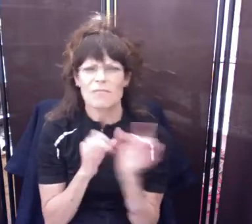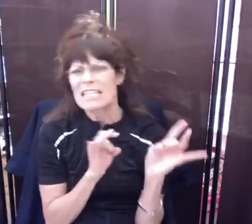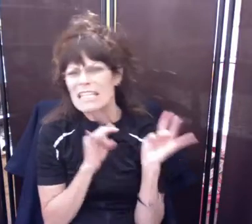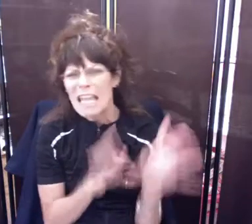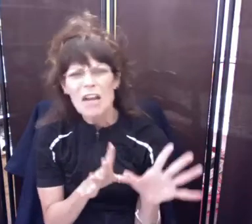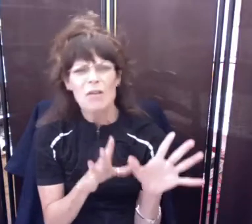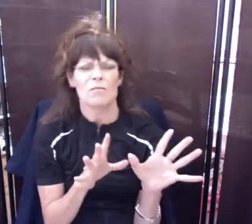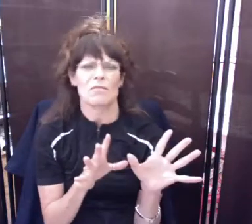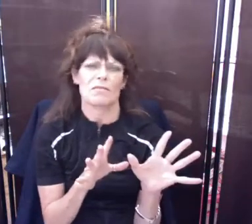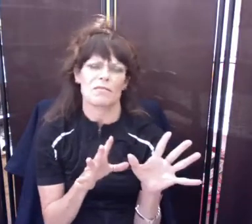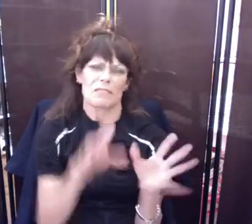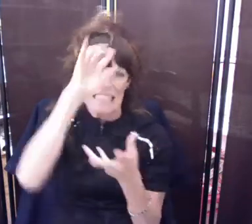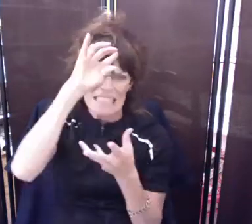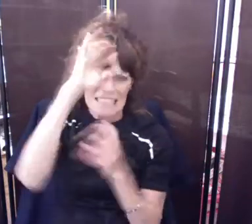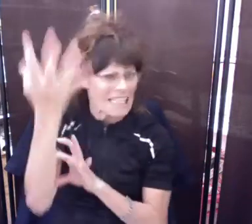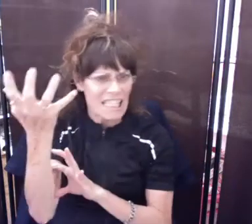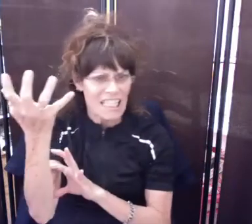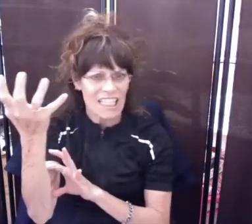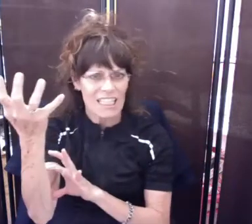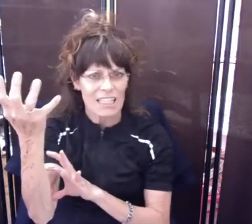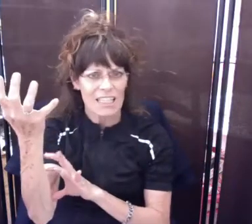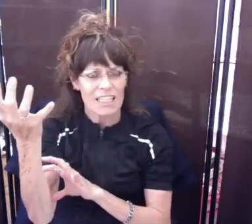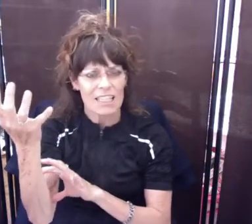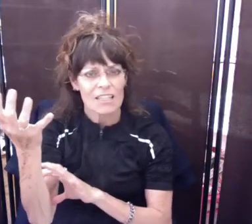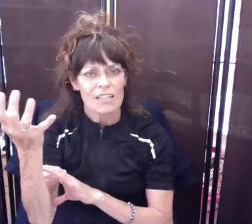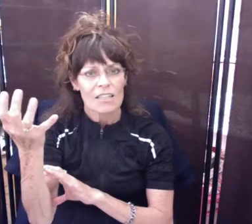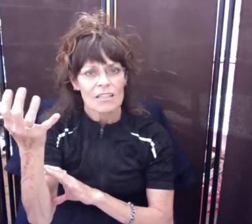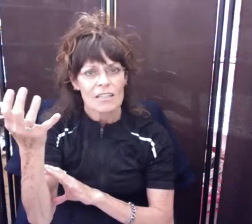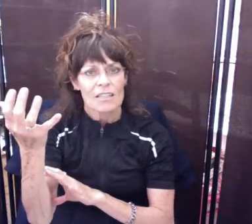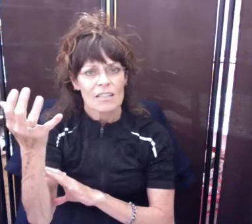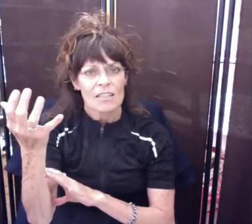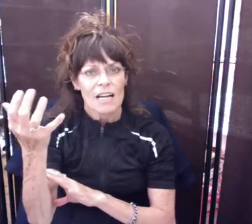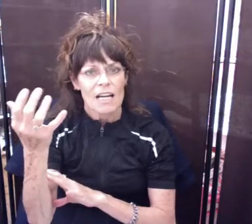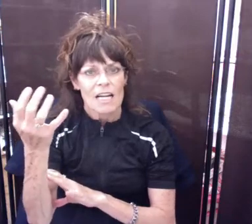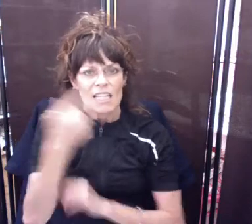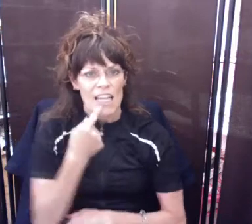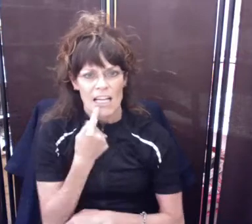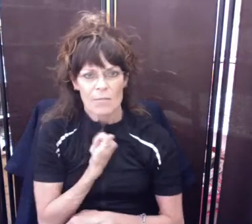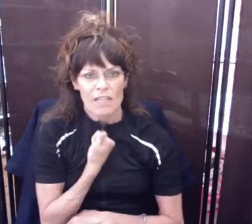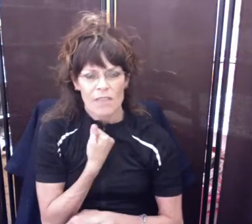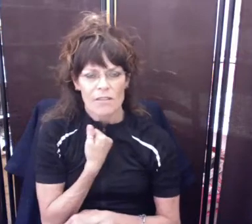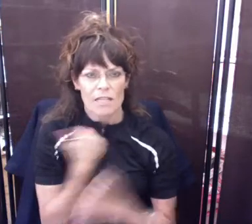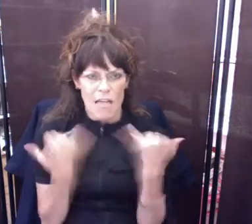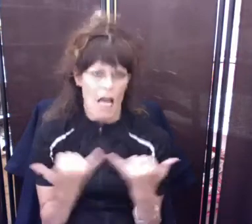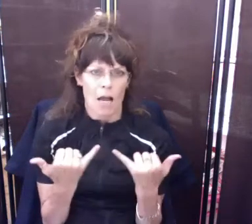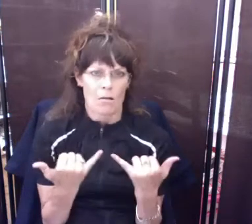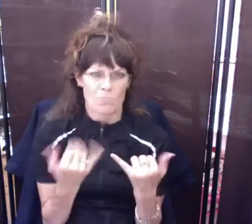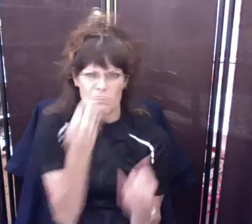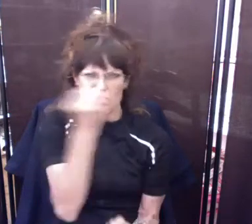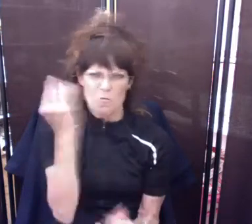And so I said, now, I don't care what the hell happens, I'm